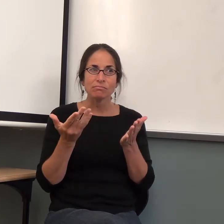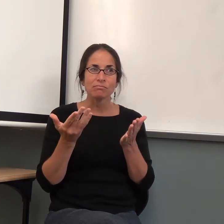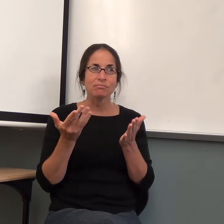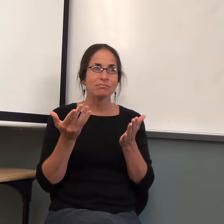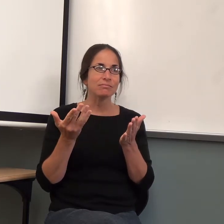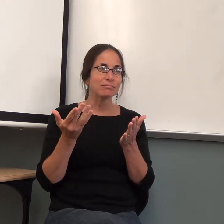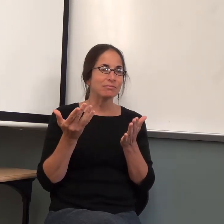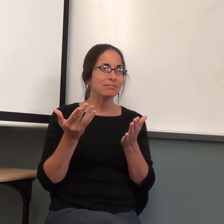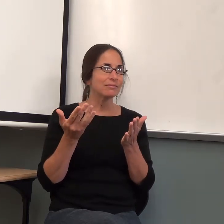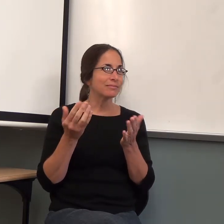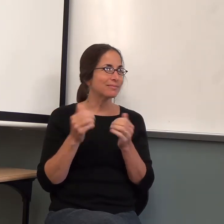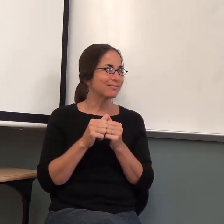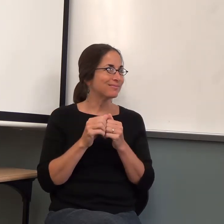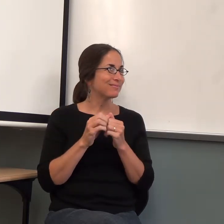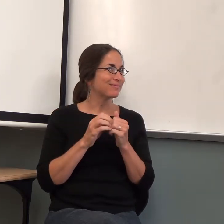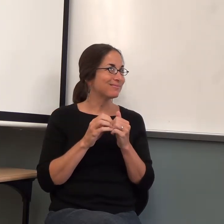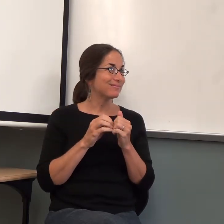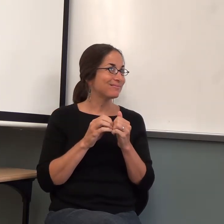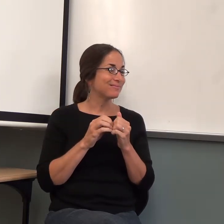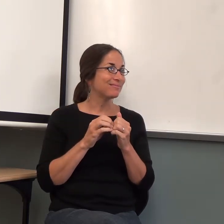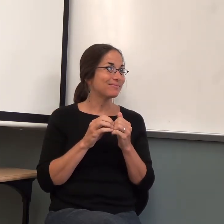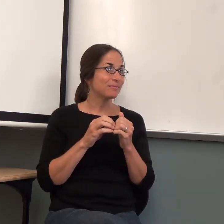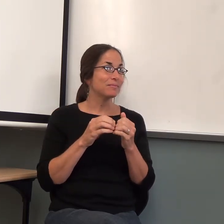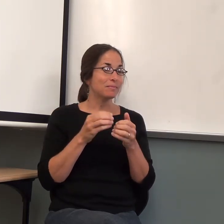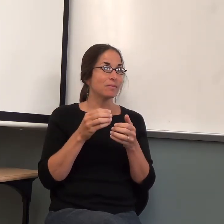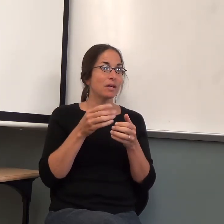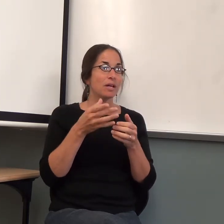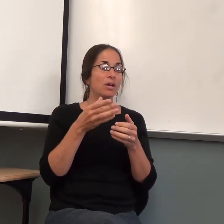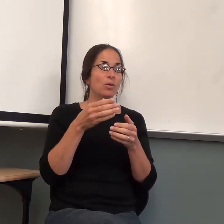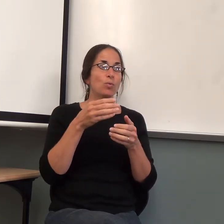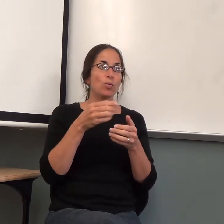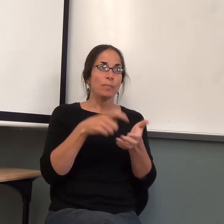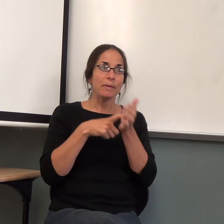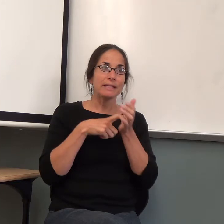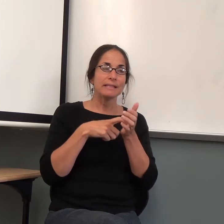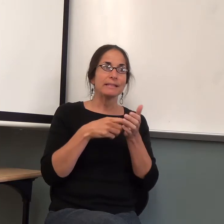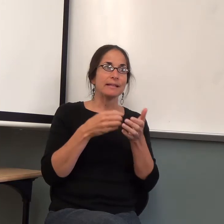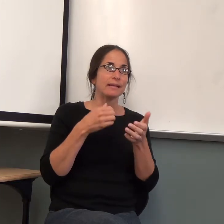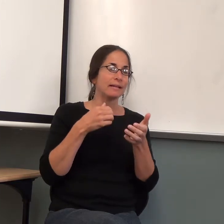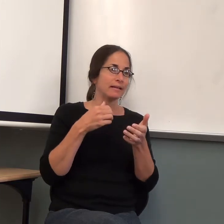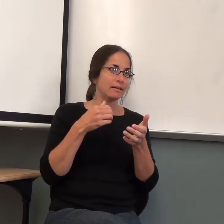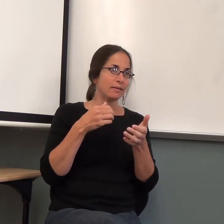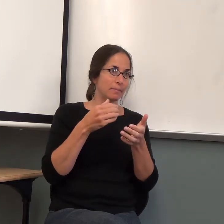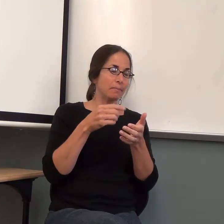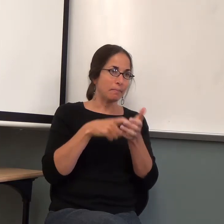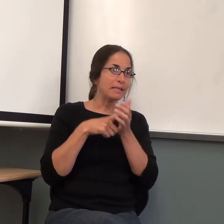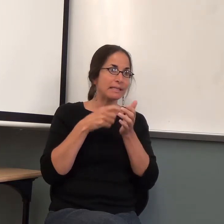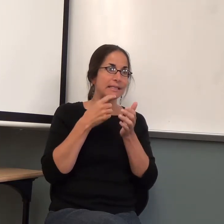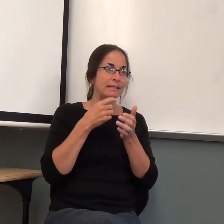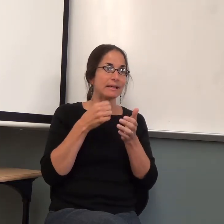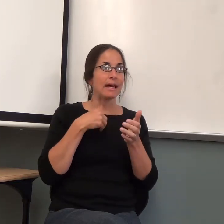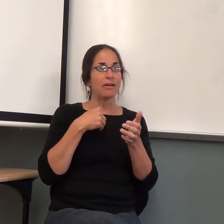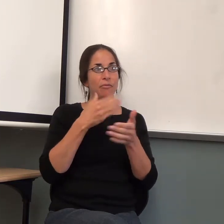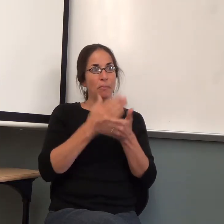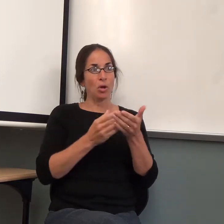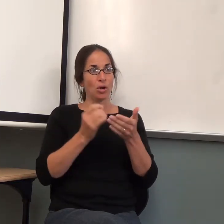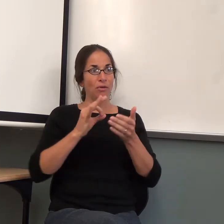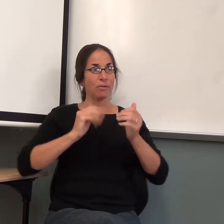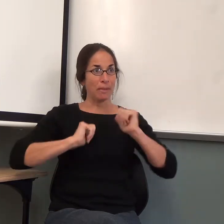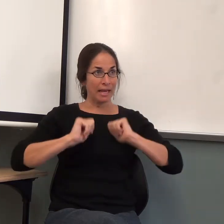It's going to be what? It's going to be a part in the play, isn't it? Right? You're not going to use the word act as a verb. You're going to use it as a noun, right? So